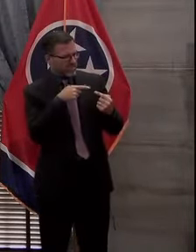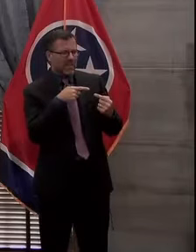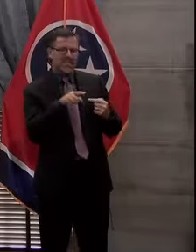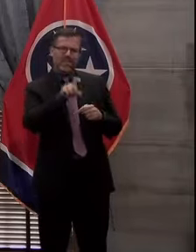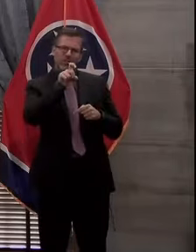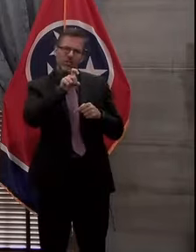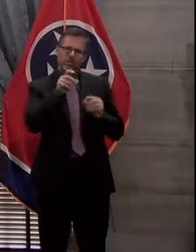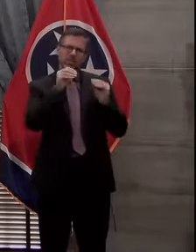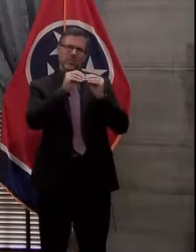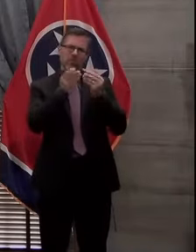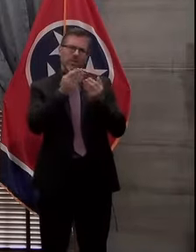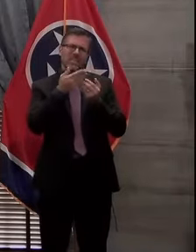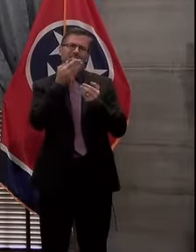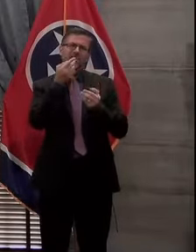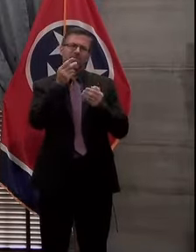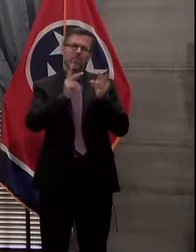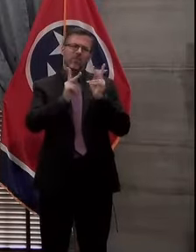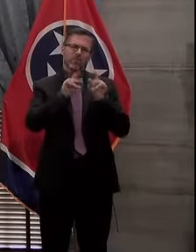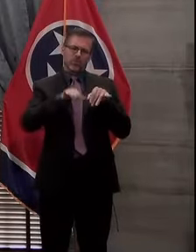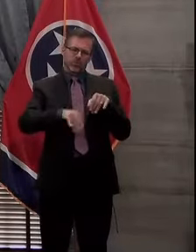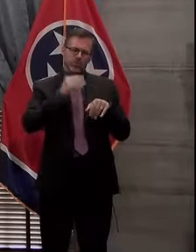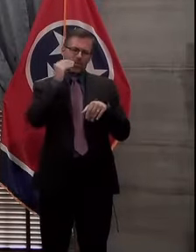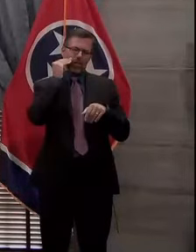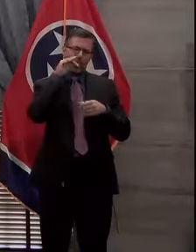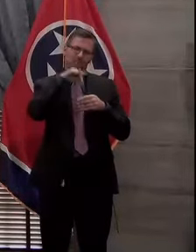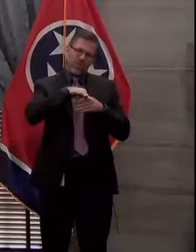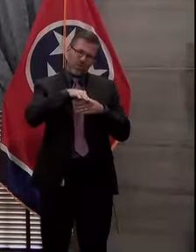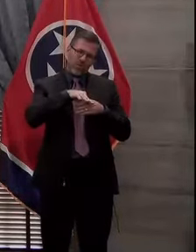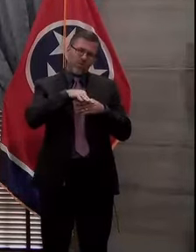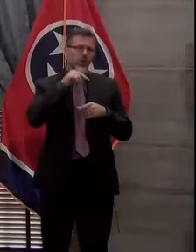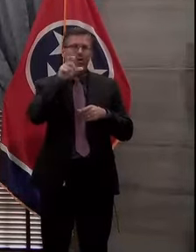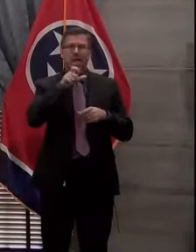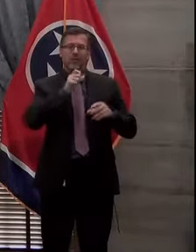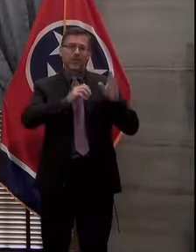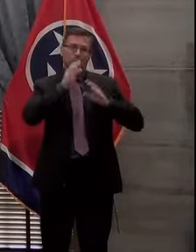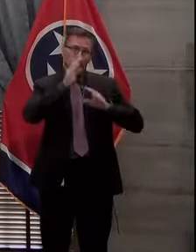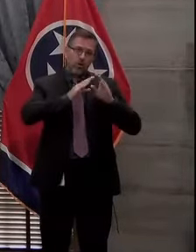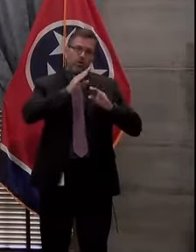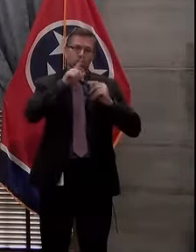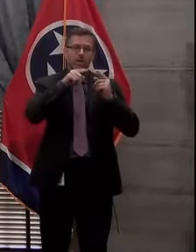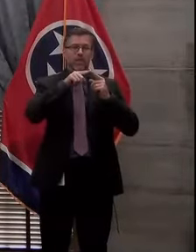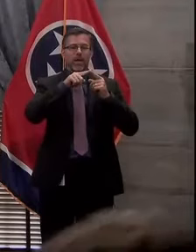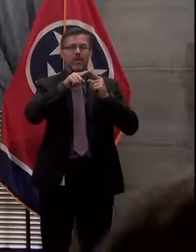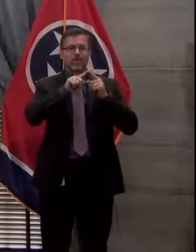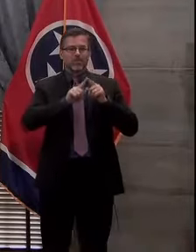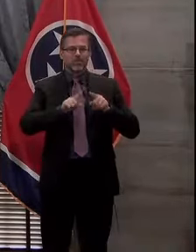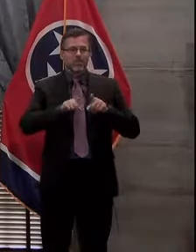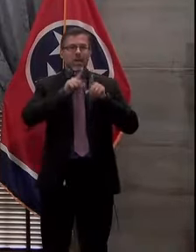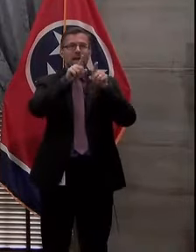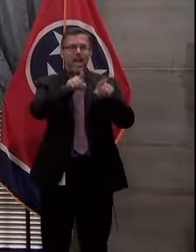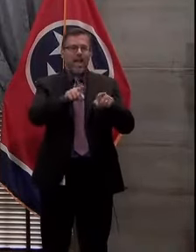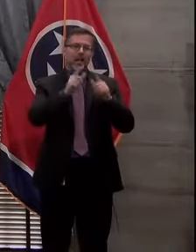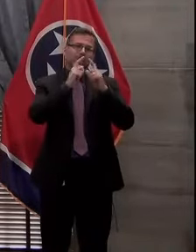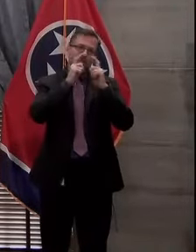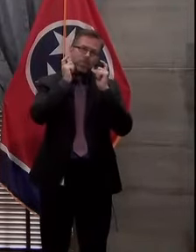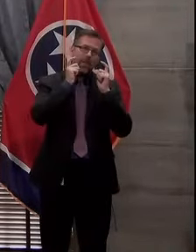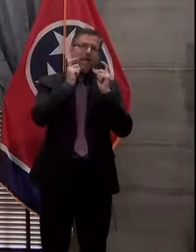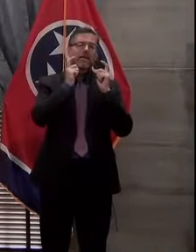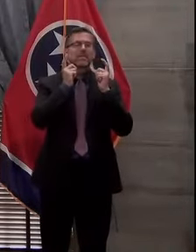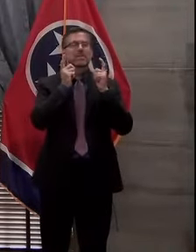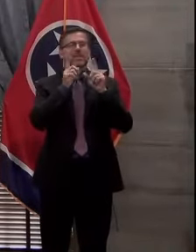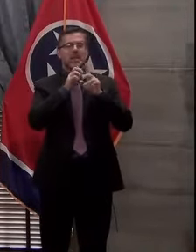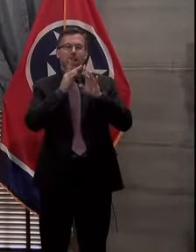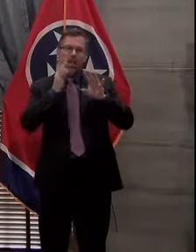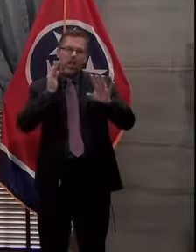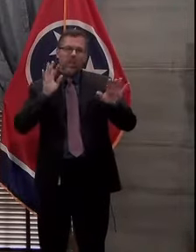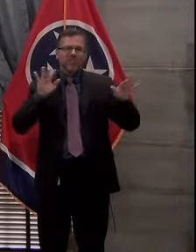to, you know, stay at home and vote, and so they wouldn't have to worry about going to the polling places wearing a mask and you know, going